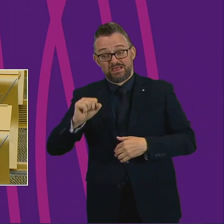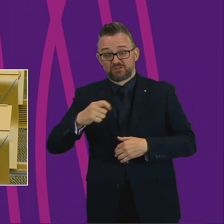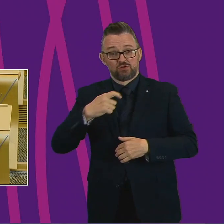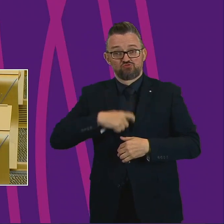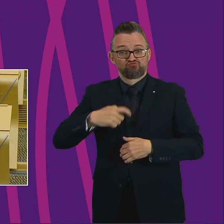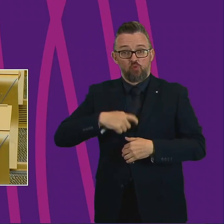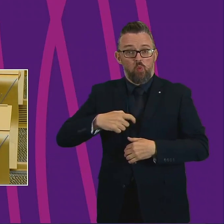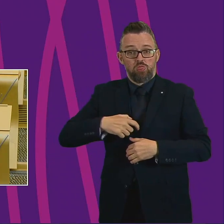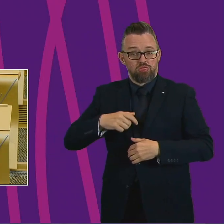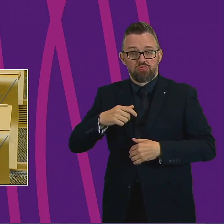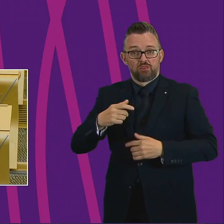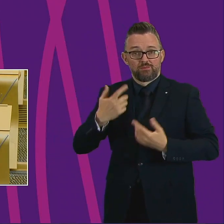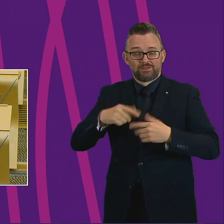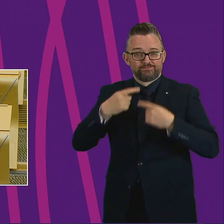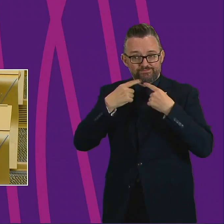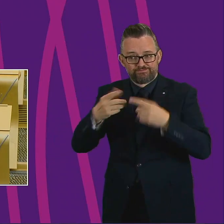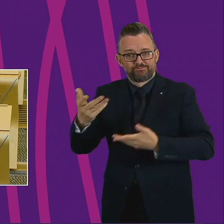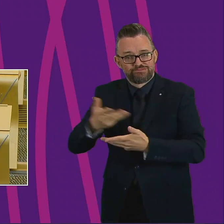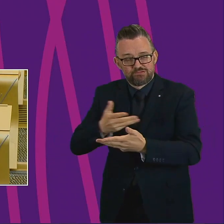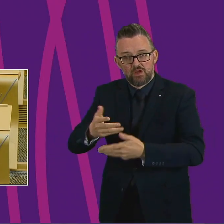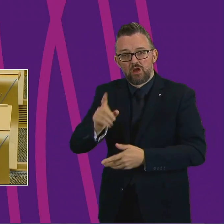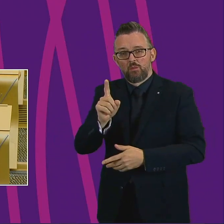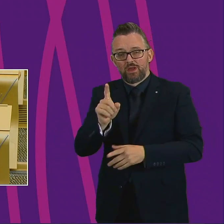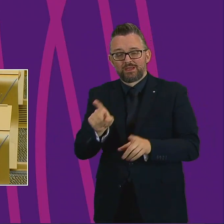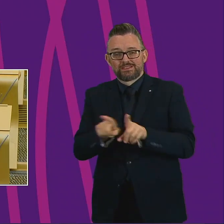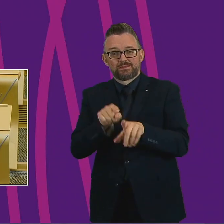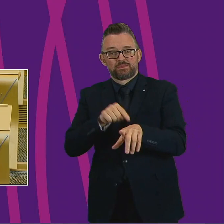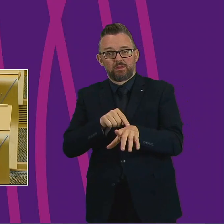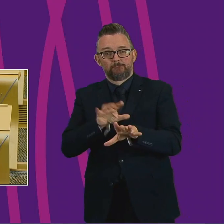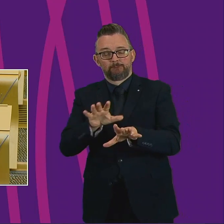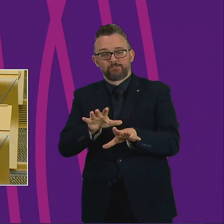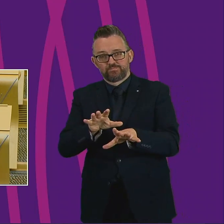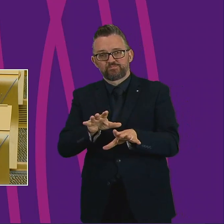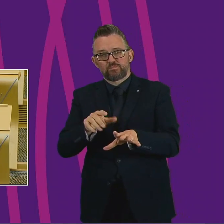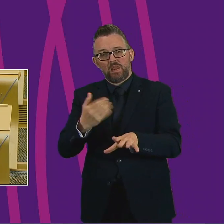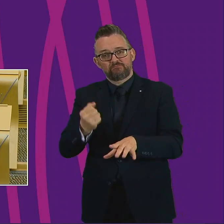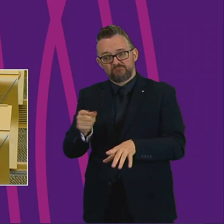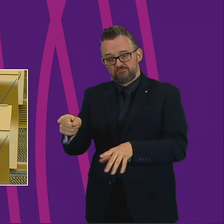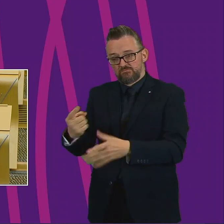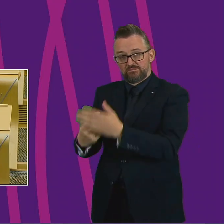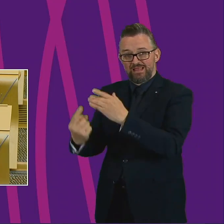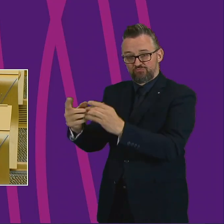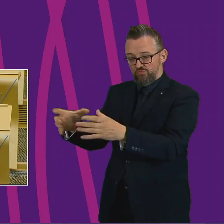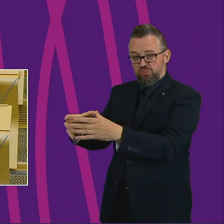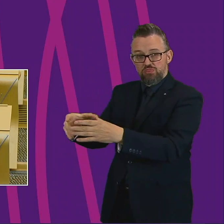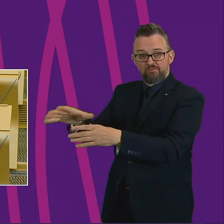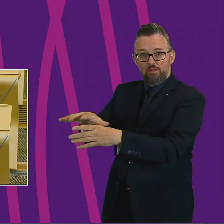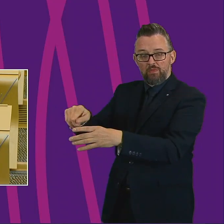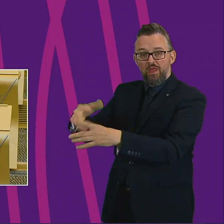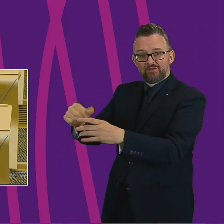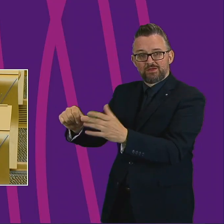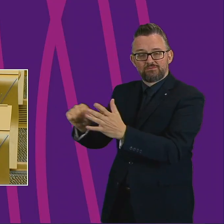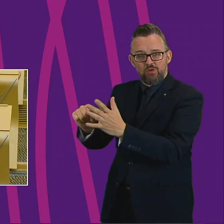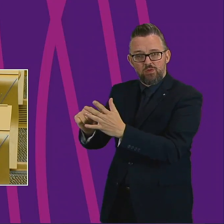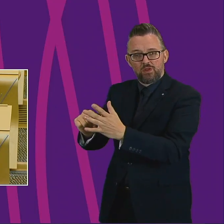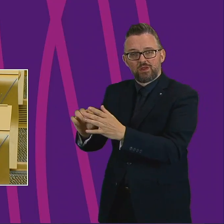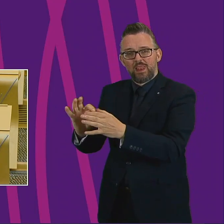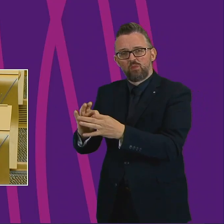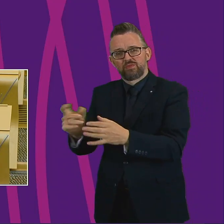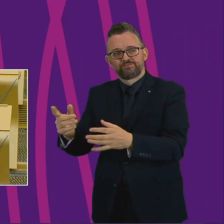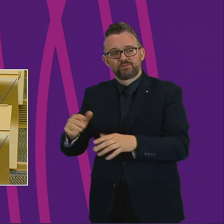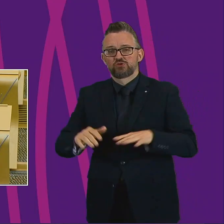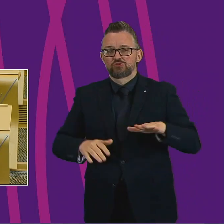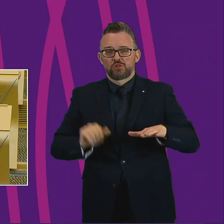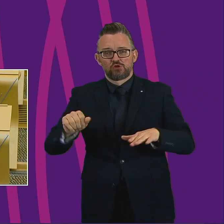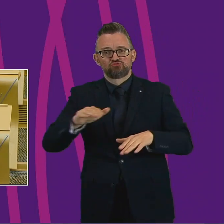has been for a number of weeks. But also where there are individual family issues around their child's case